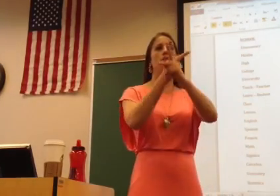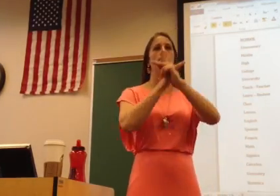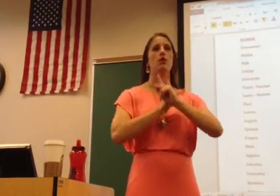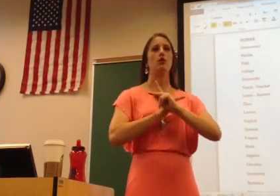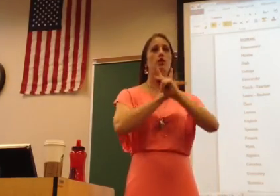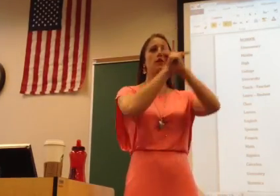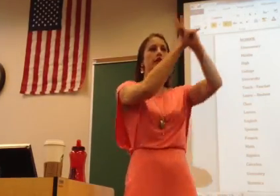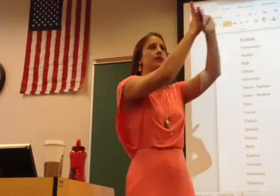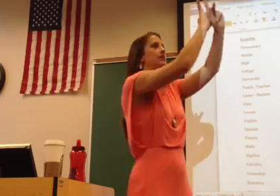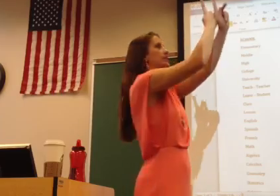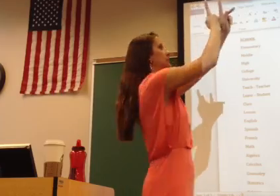Borrow. Like this.